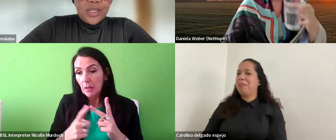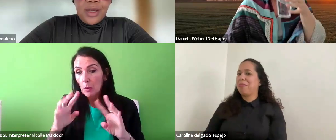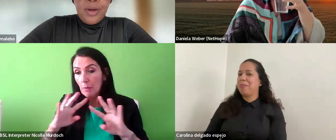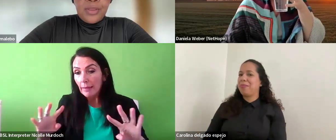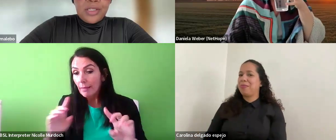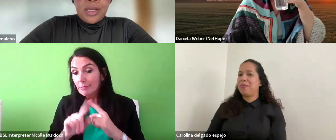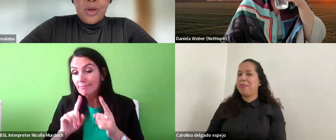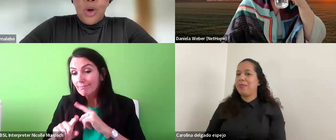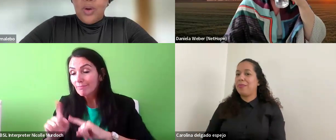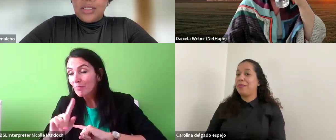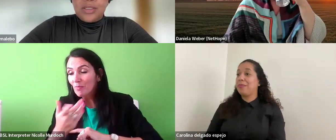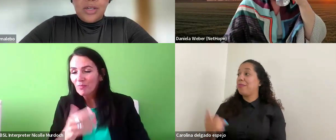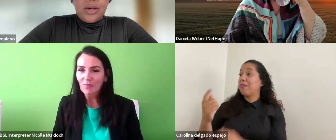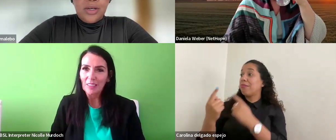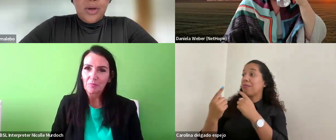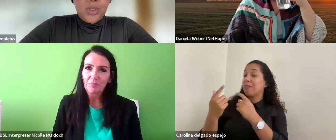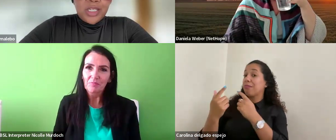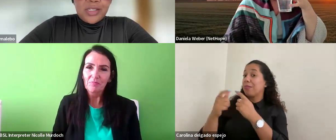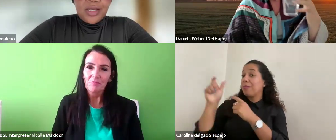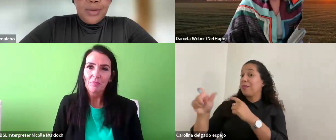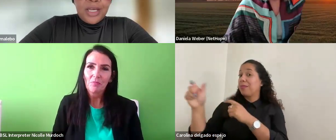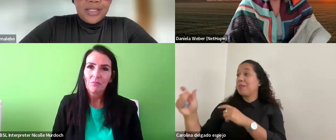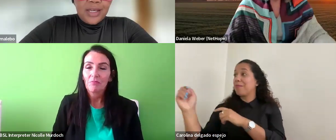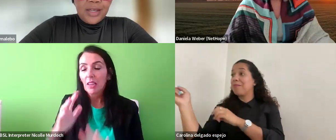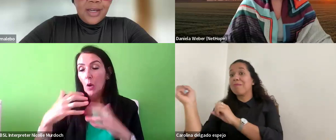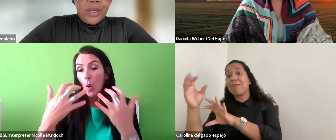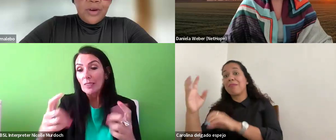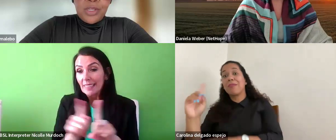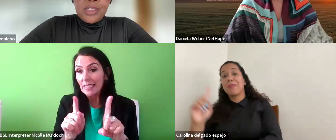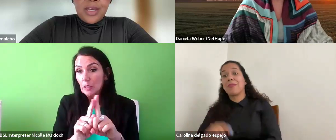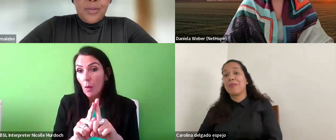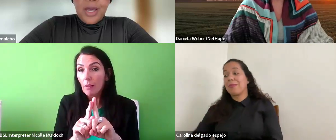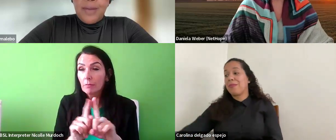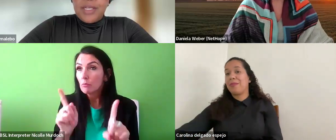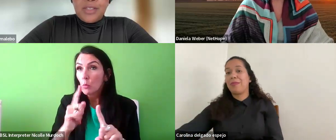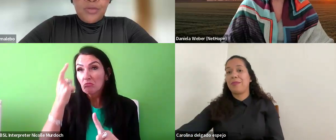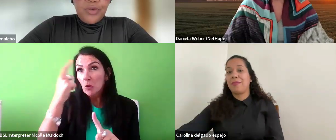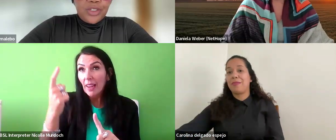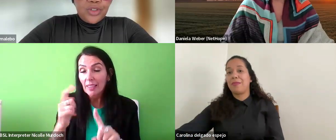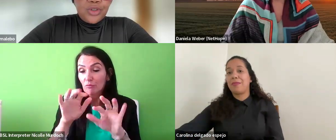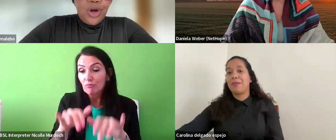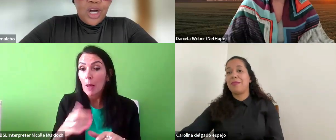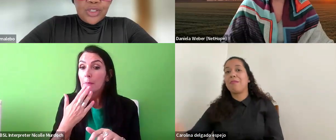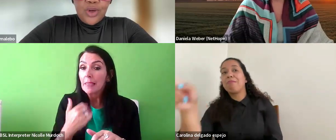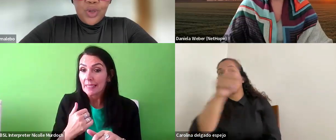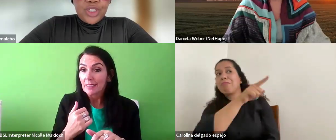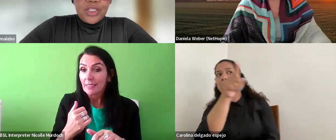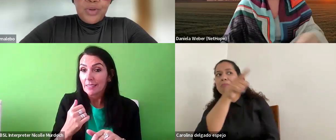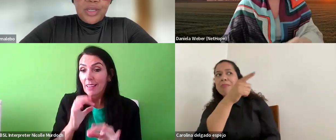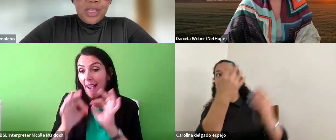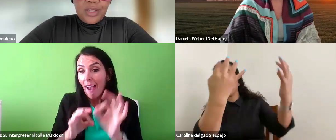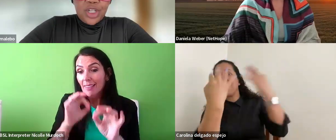have to say about this and what the audience has taken away from this. Please don't forget to ask